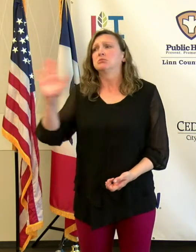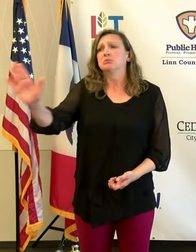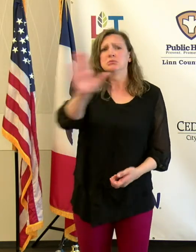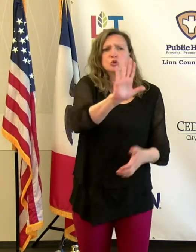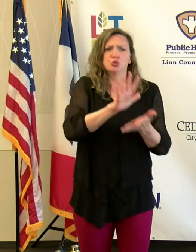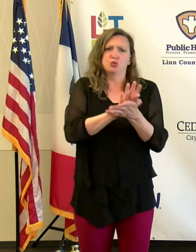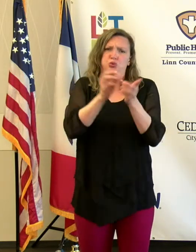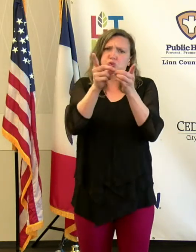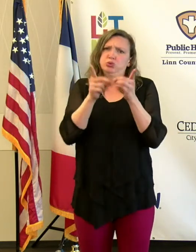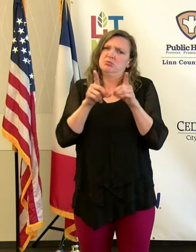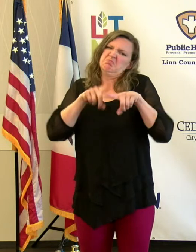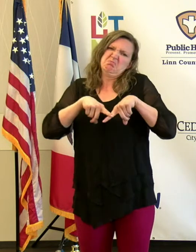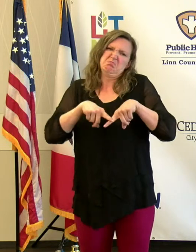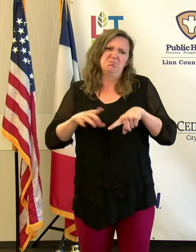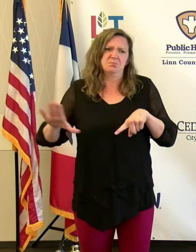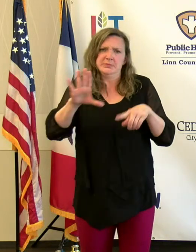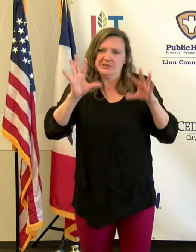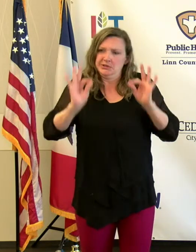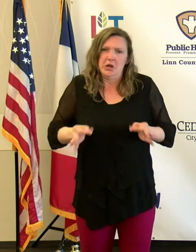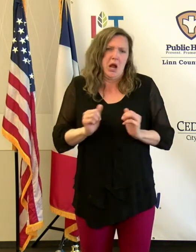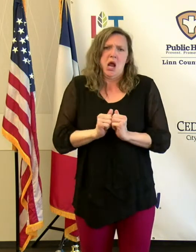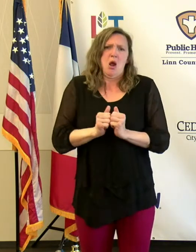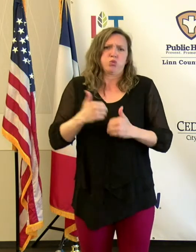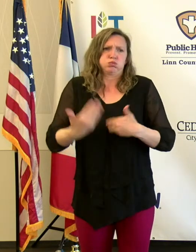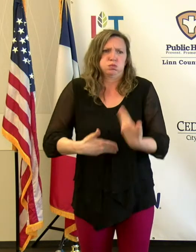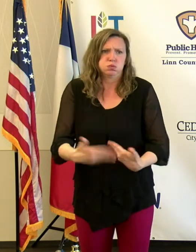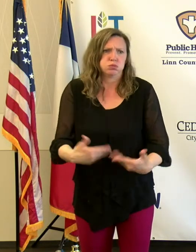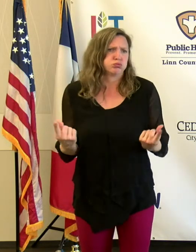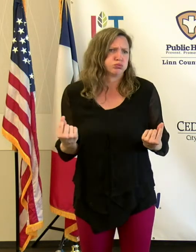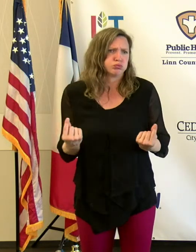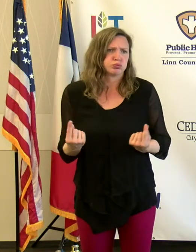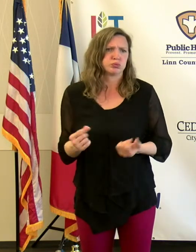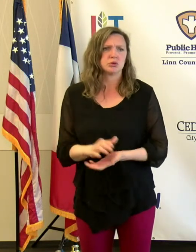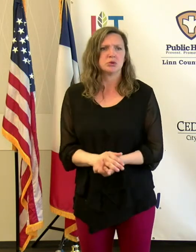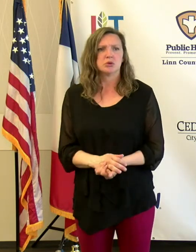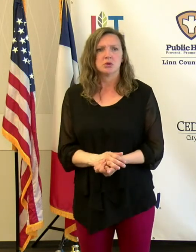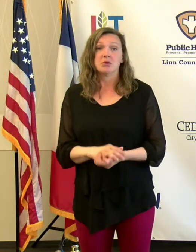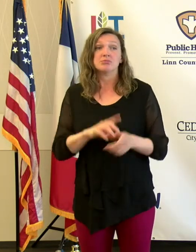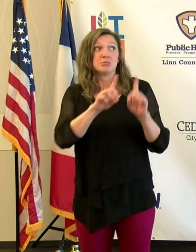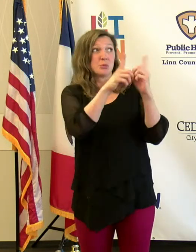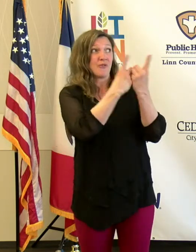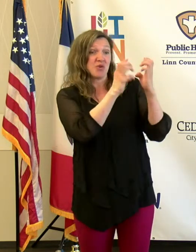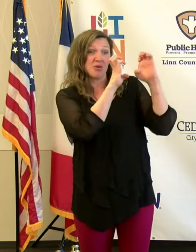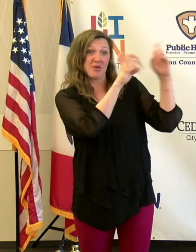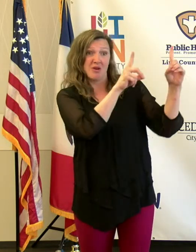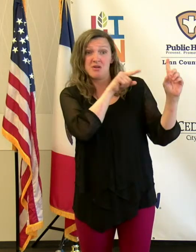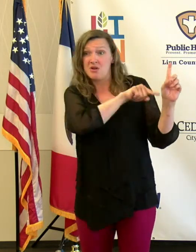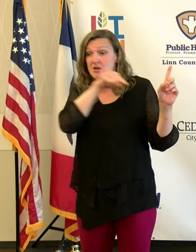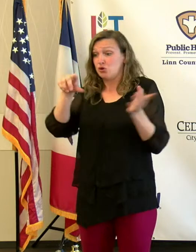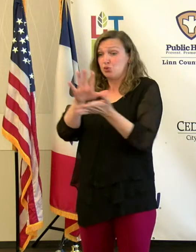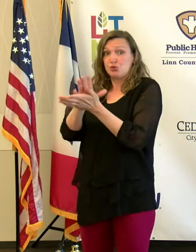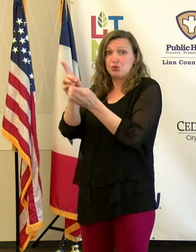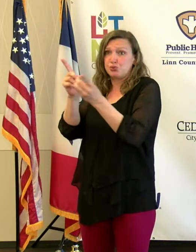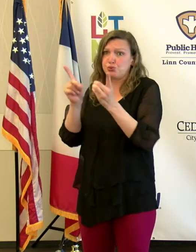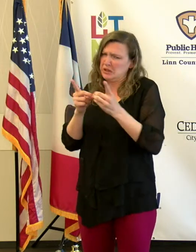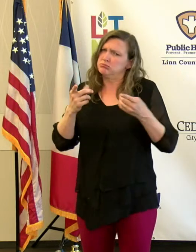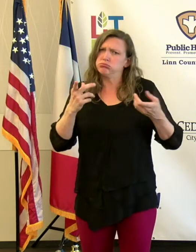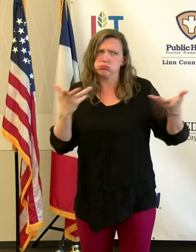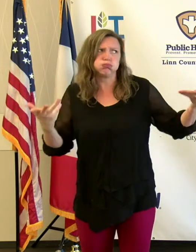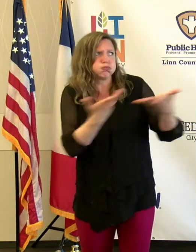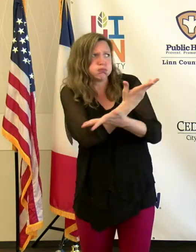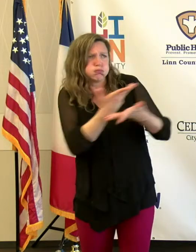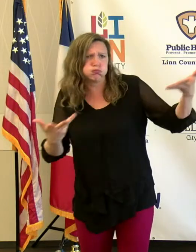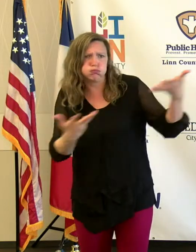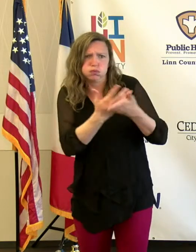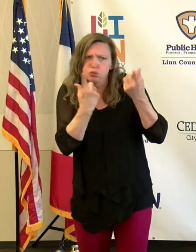reality. And all of our educational partners have been working hard during this period of closure. Schools have been planning for several